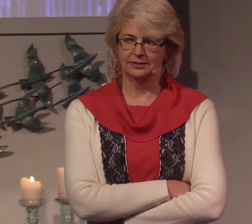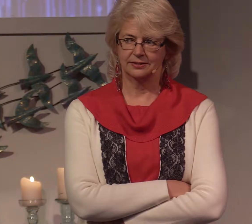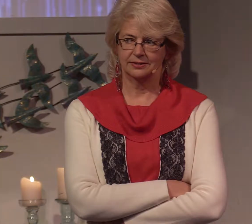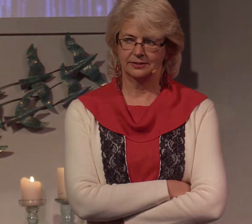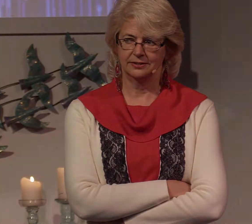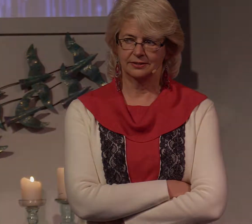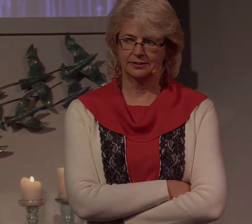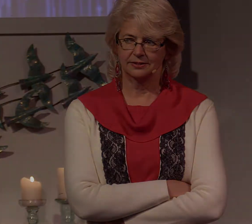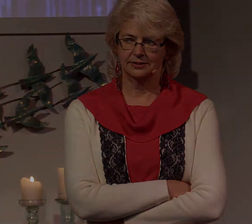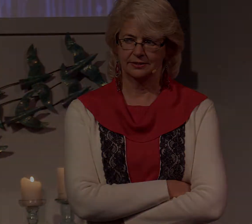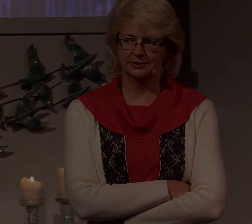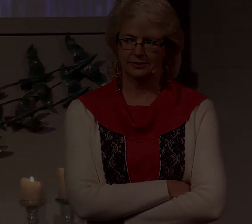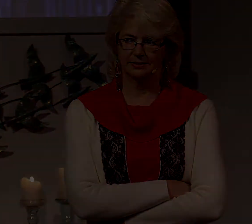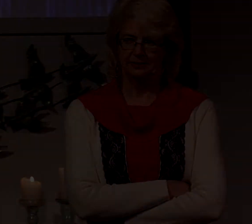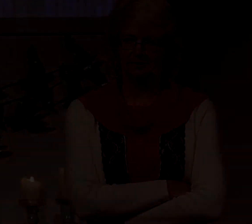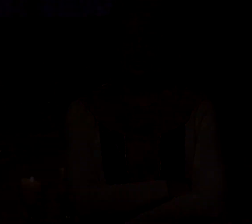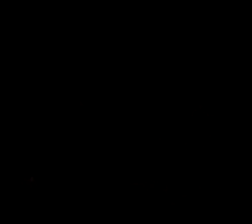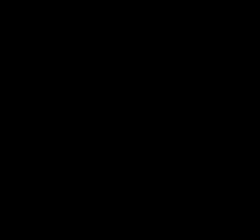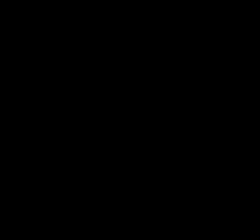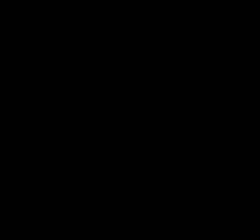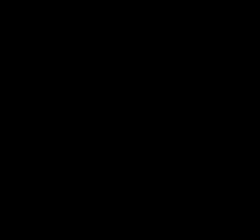separate?